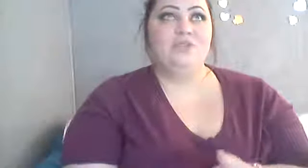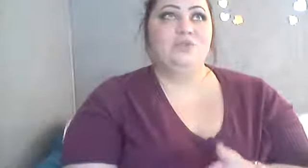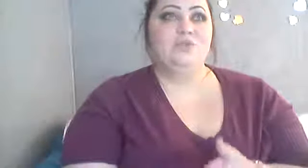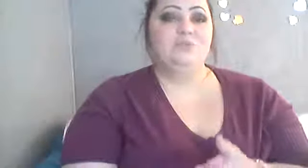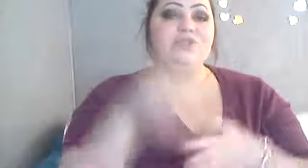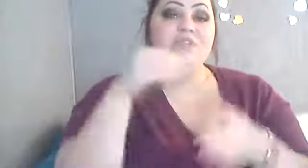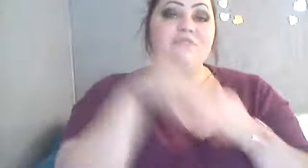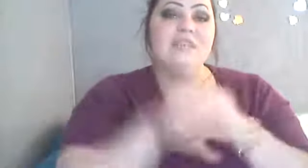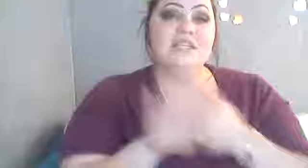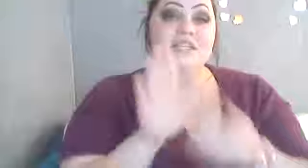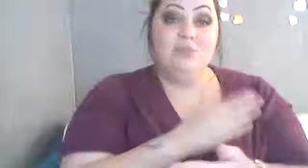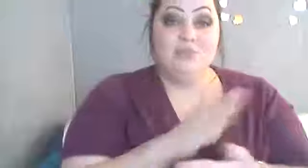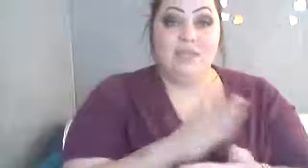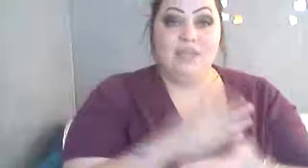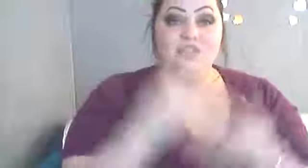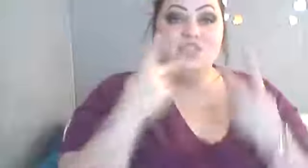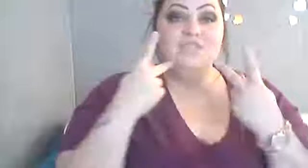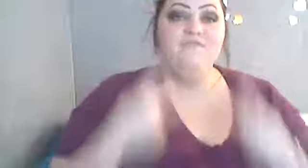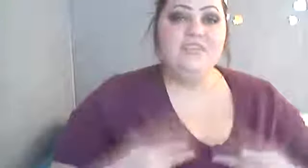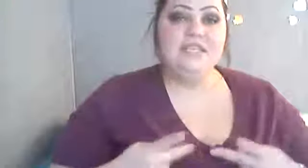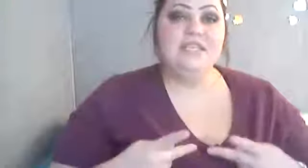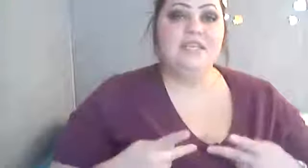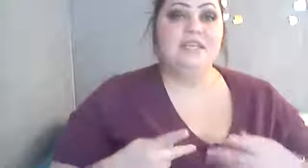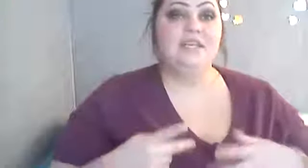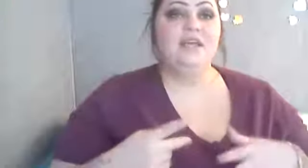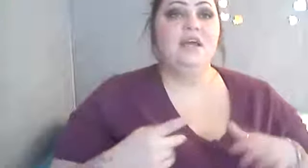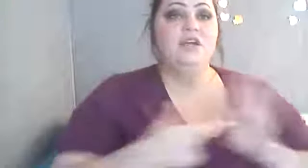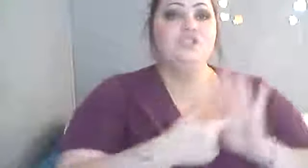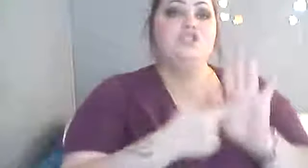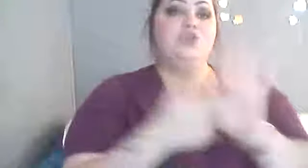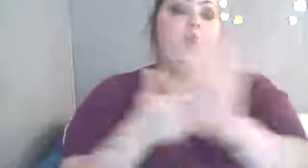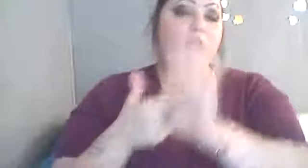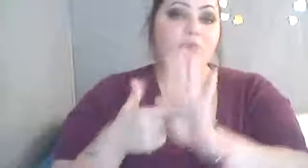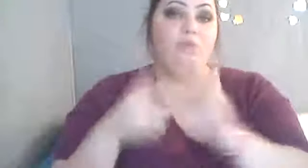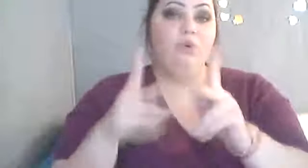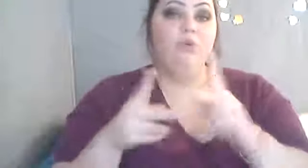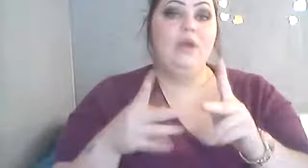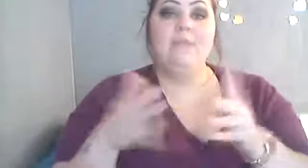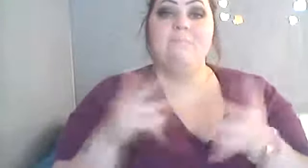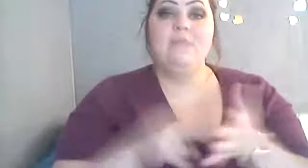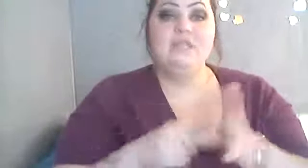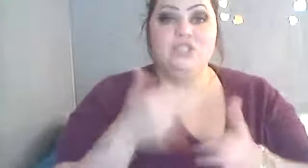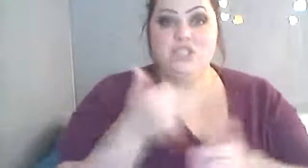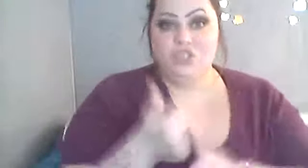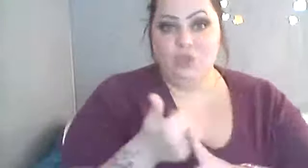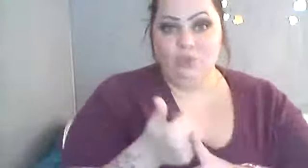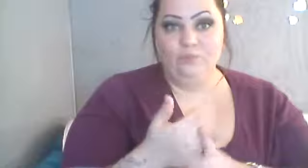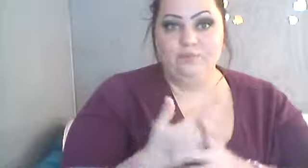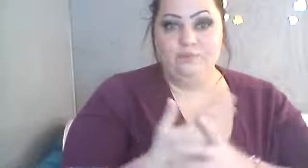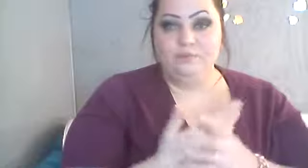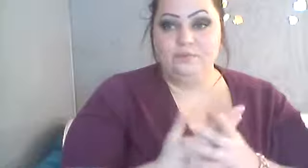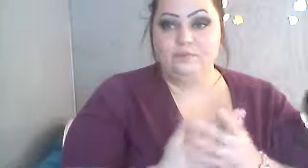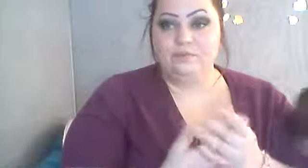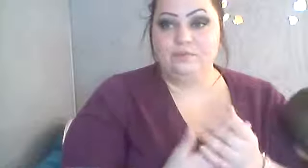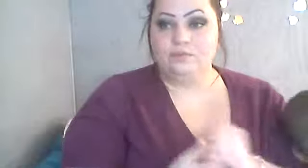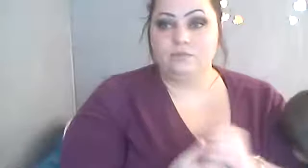to put yourself into the music and to just physically show people what it means to you.